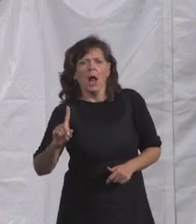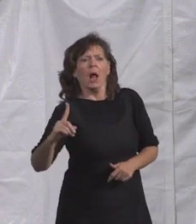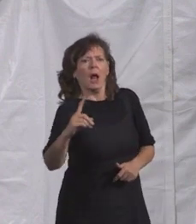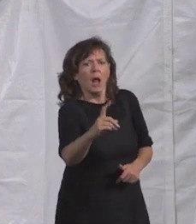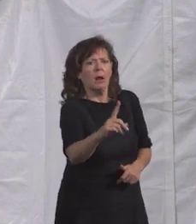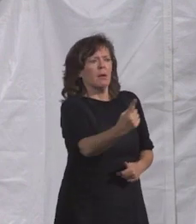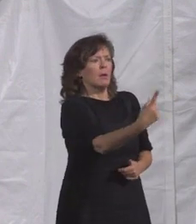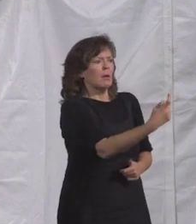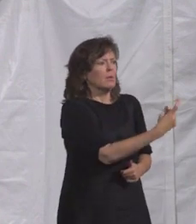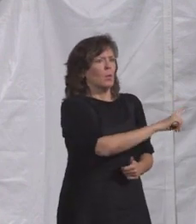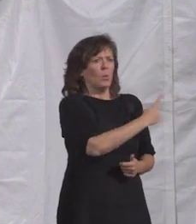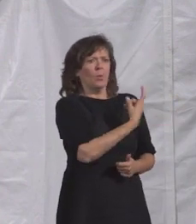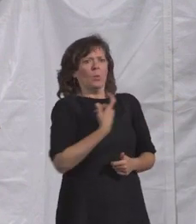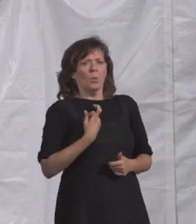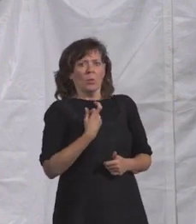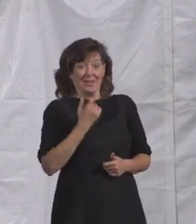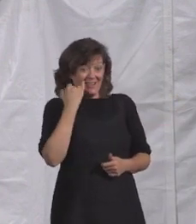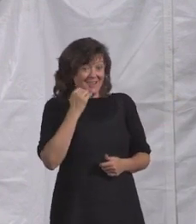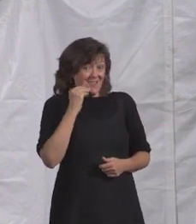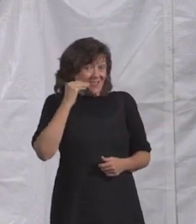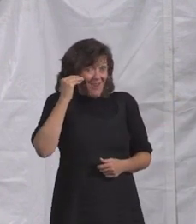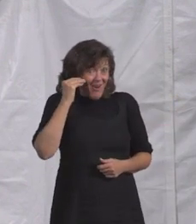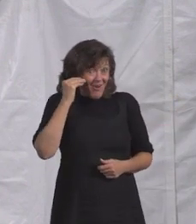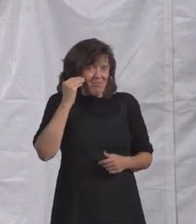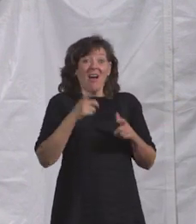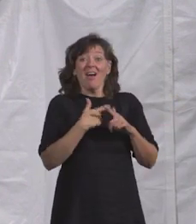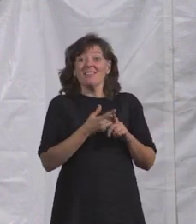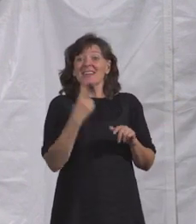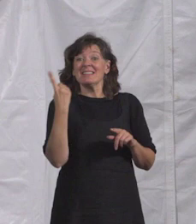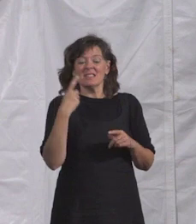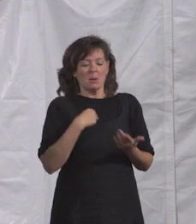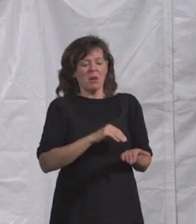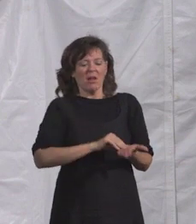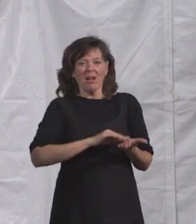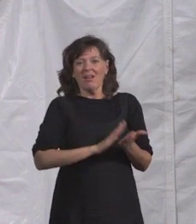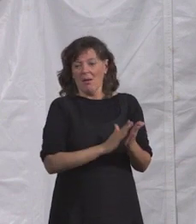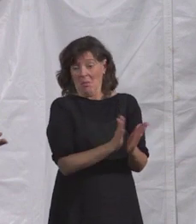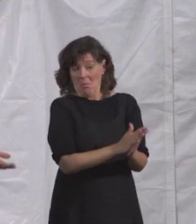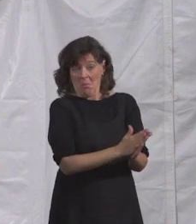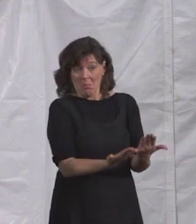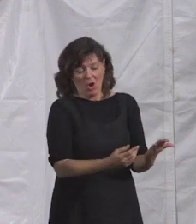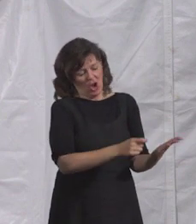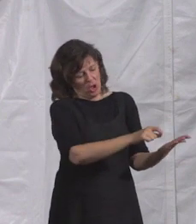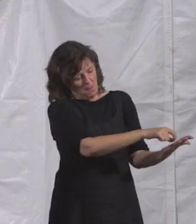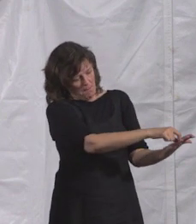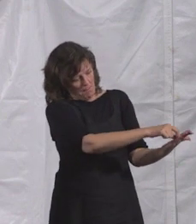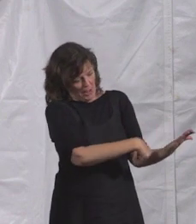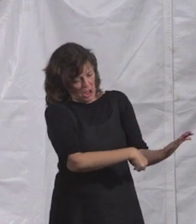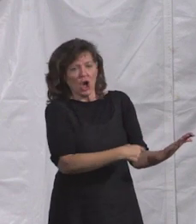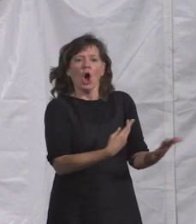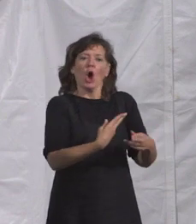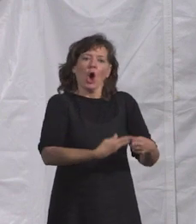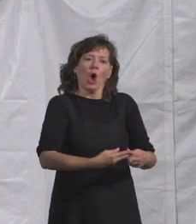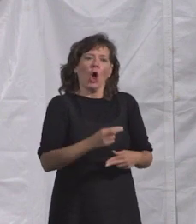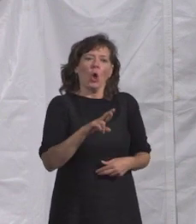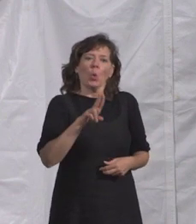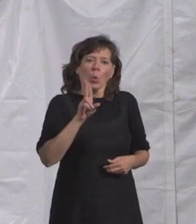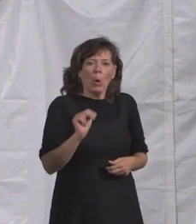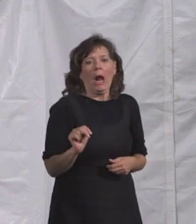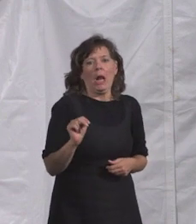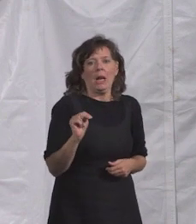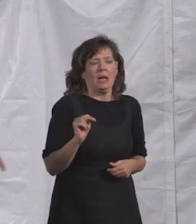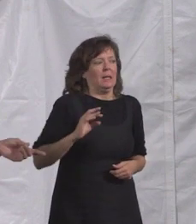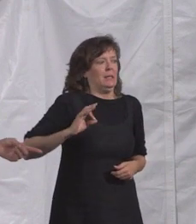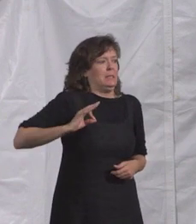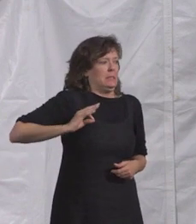home. And if you got all the way home, somebody made a mark in a book. And we called that a run.